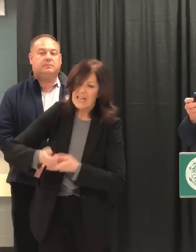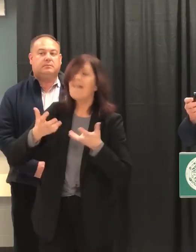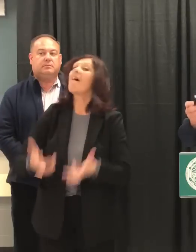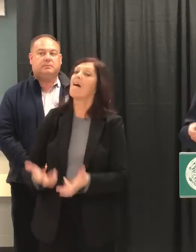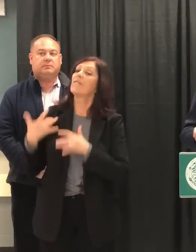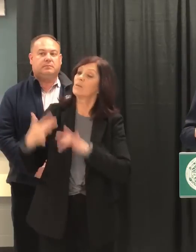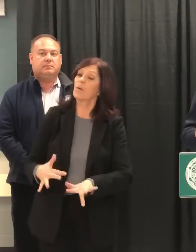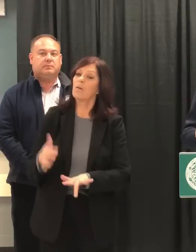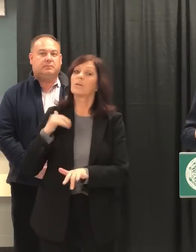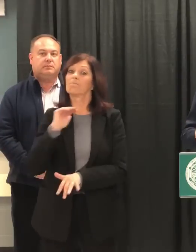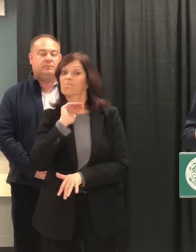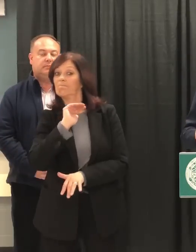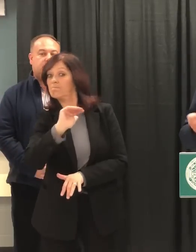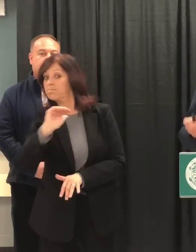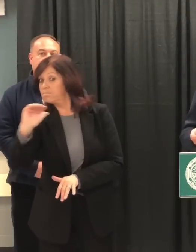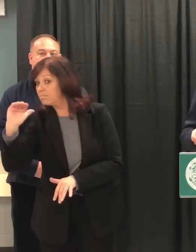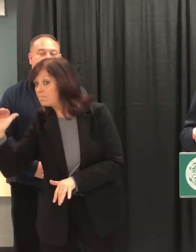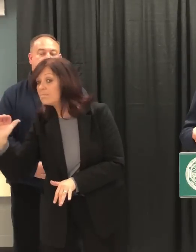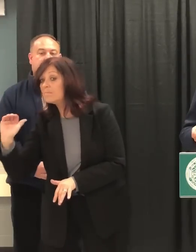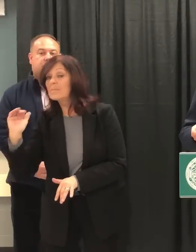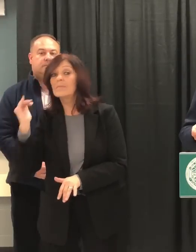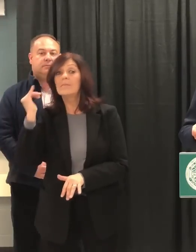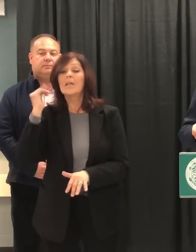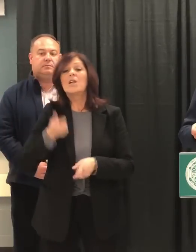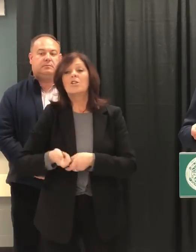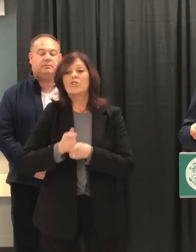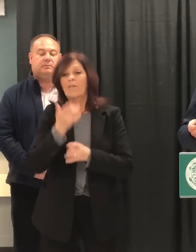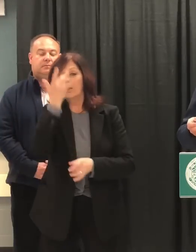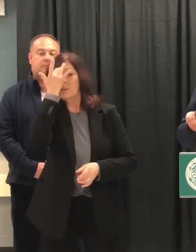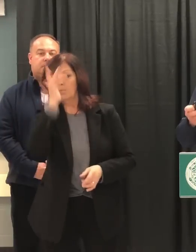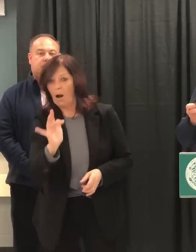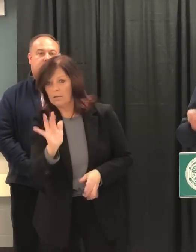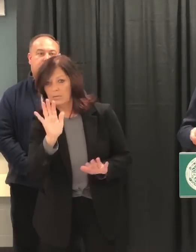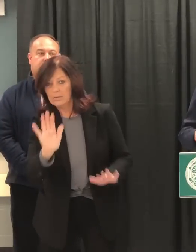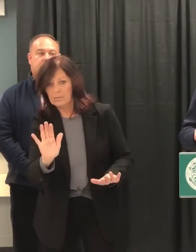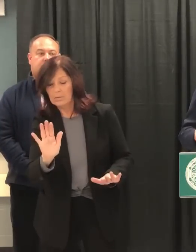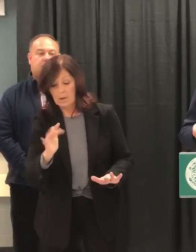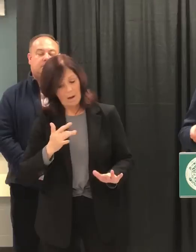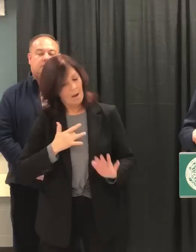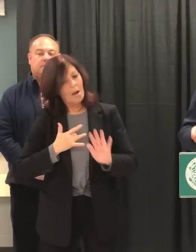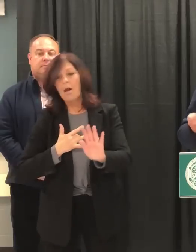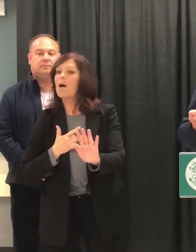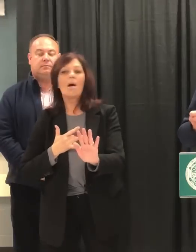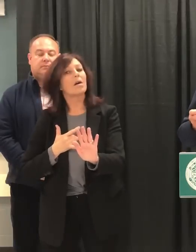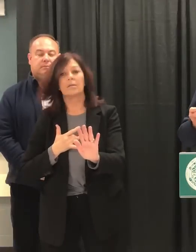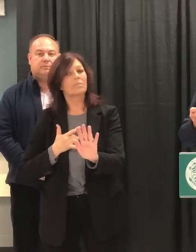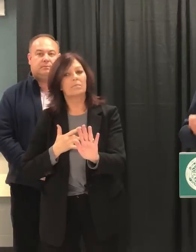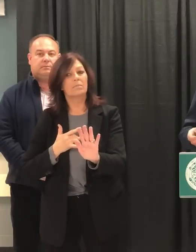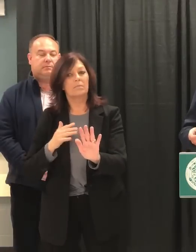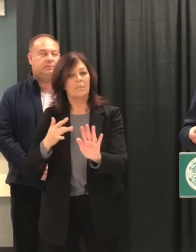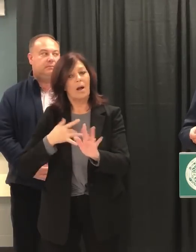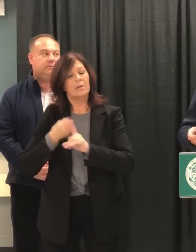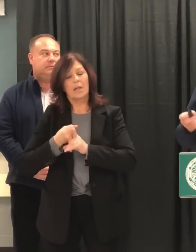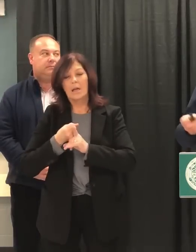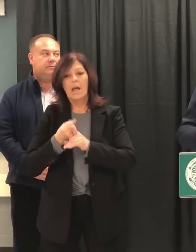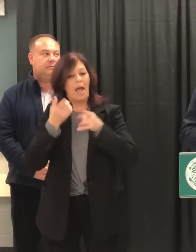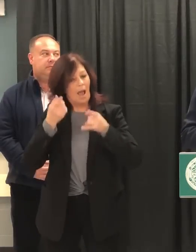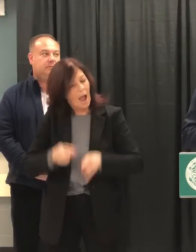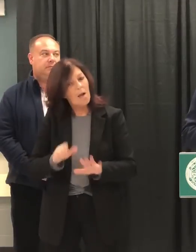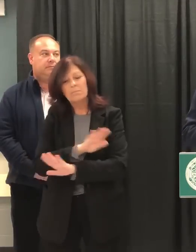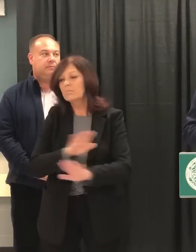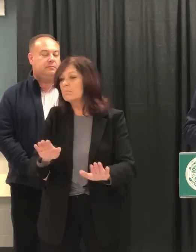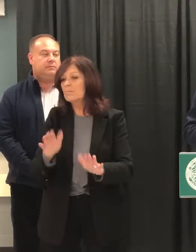are reminding everybody that you have to shovel smart because cardiac events, heart attacks are always occur in these